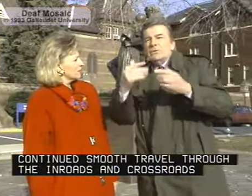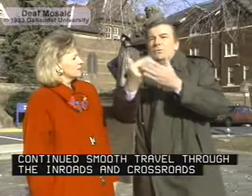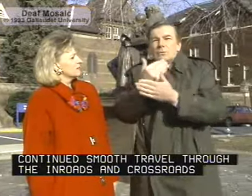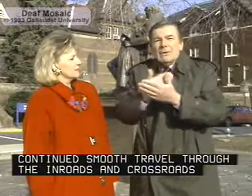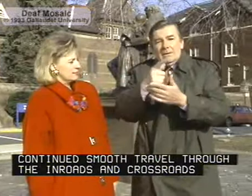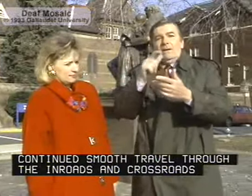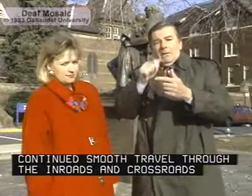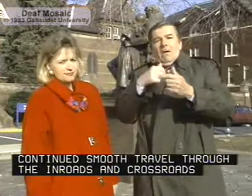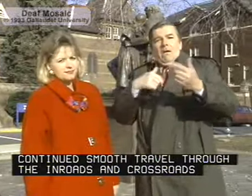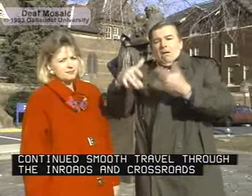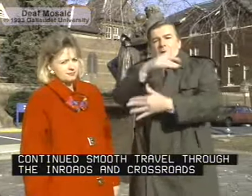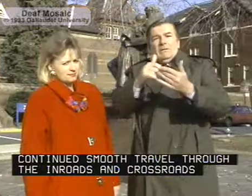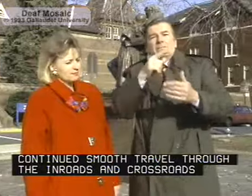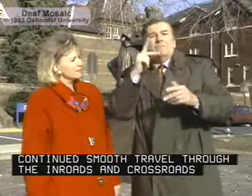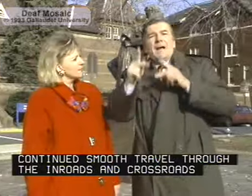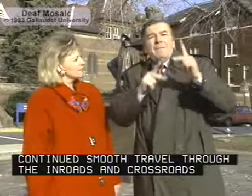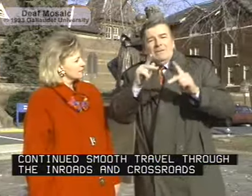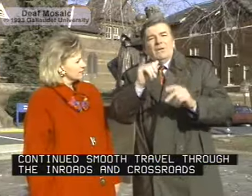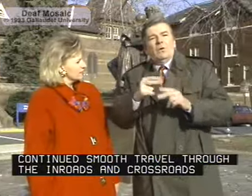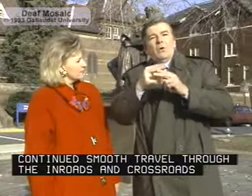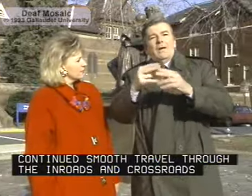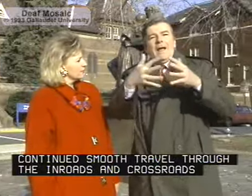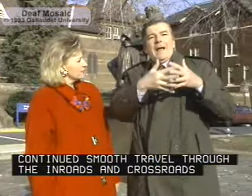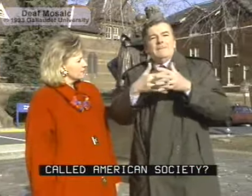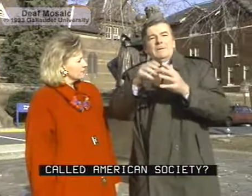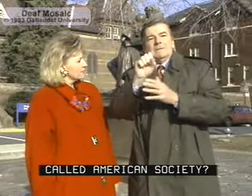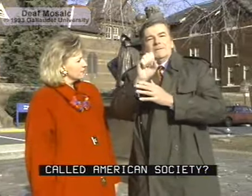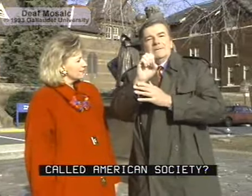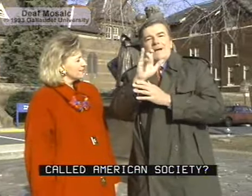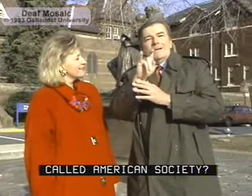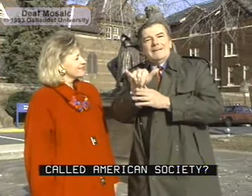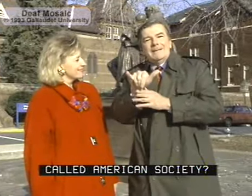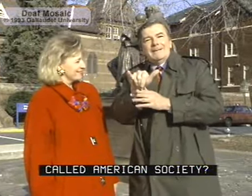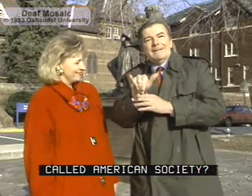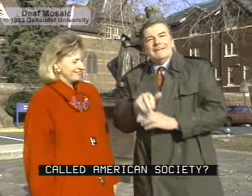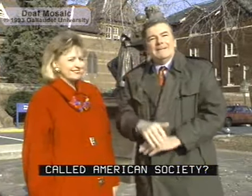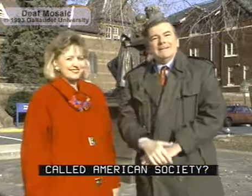continued smooth travel through the inroads and crossroads called American society?